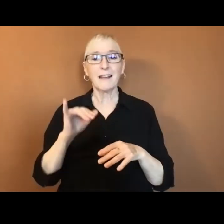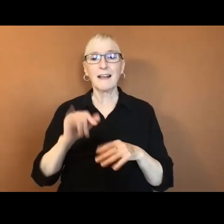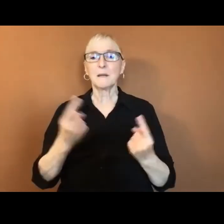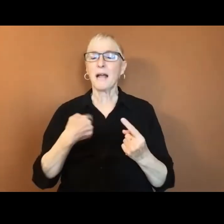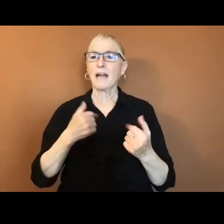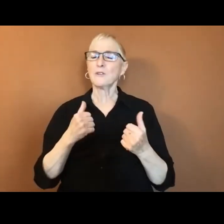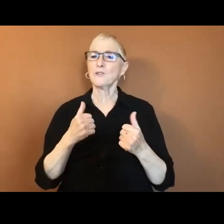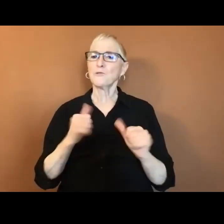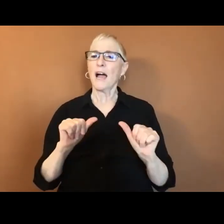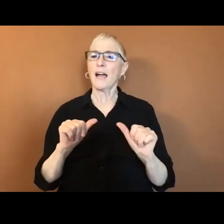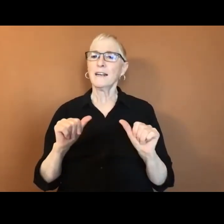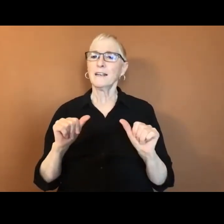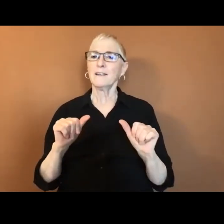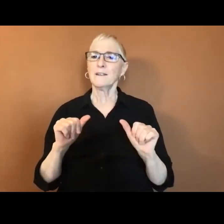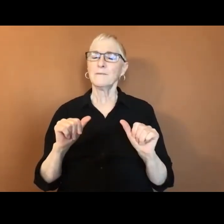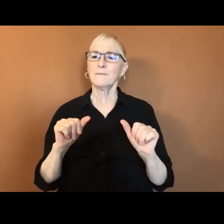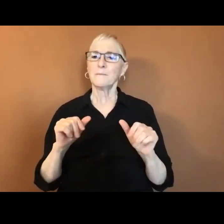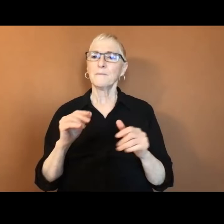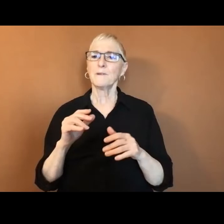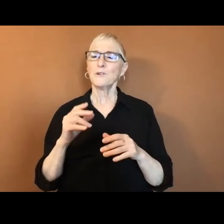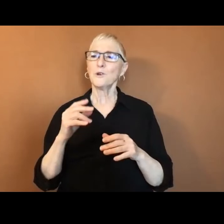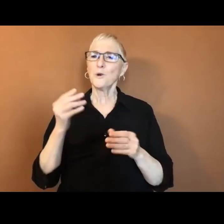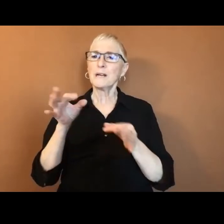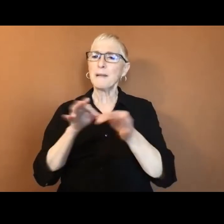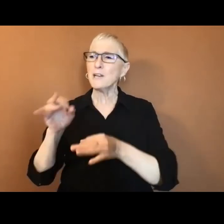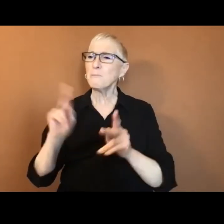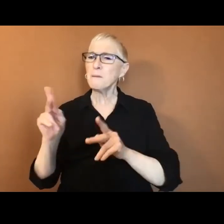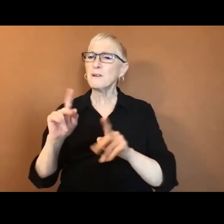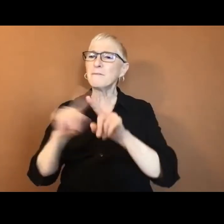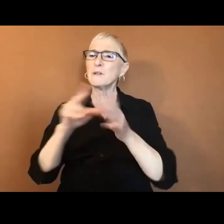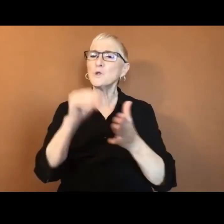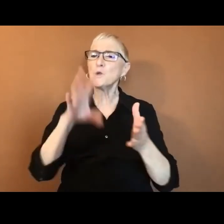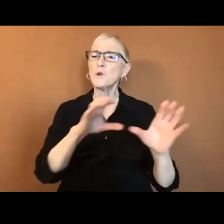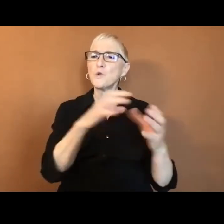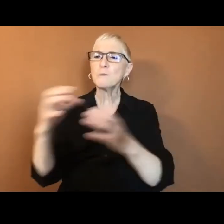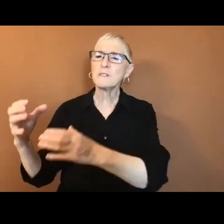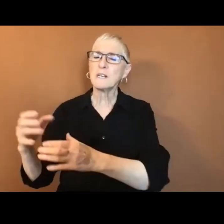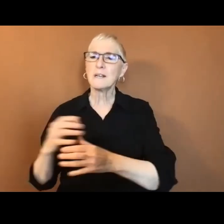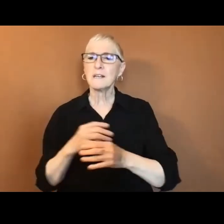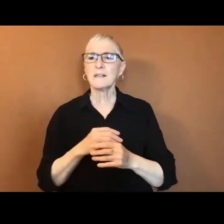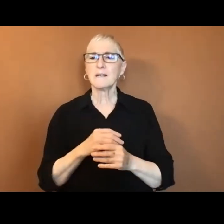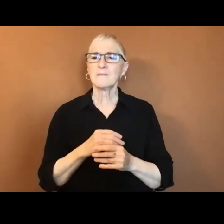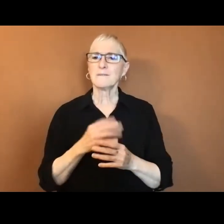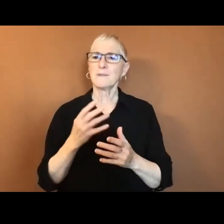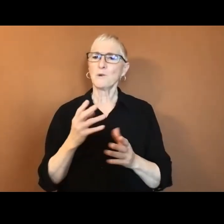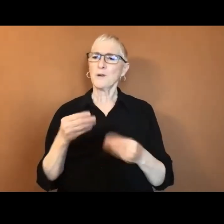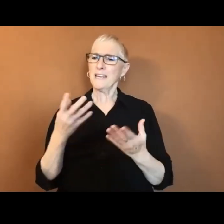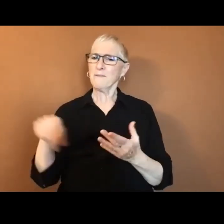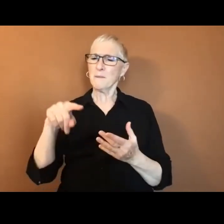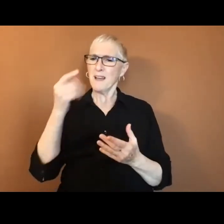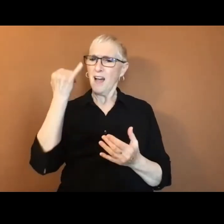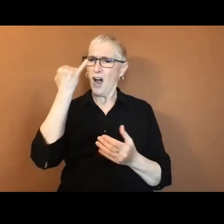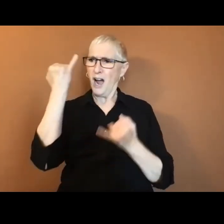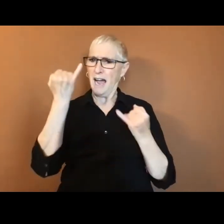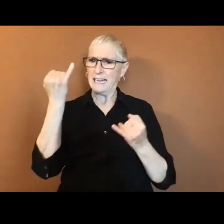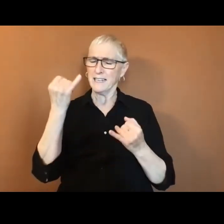to impart on people as I talk to different student groups, and give sort of a window that there actually are